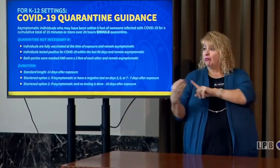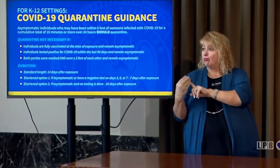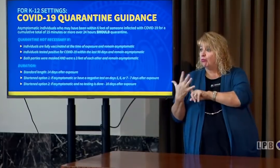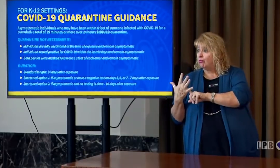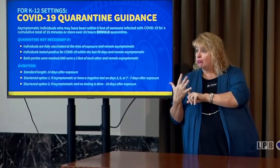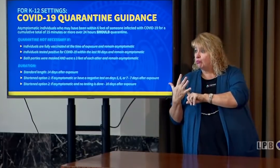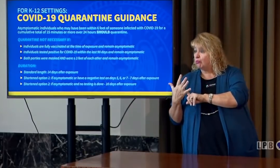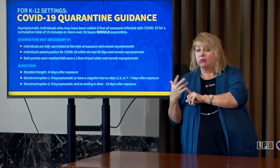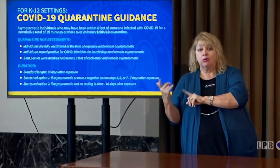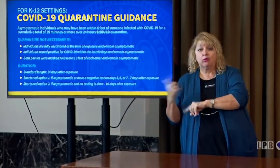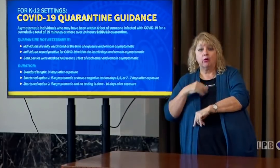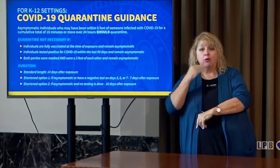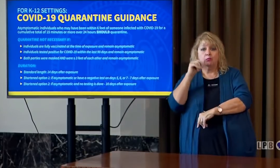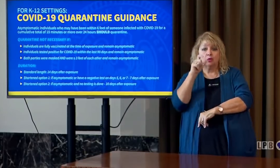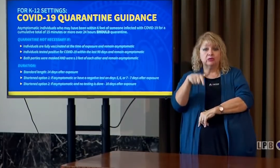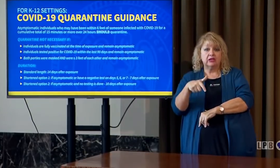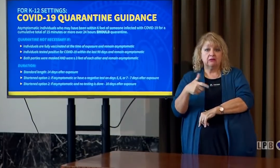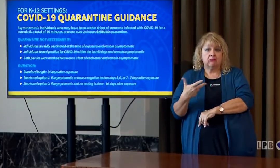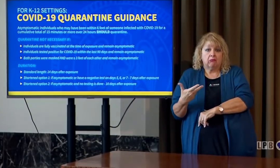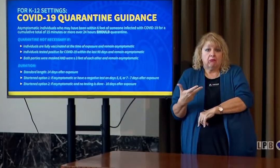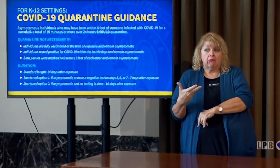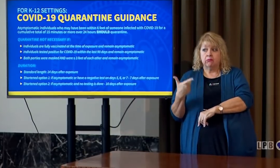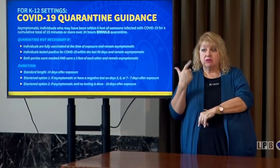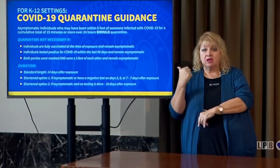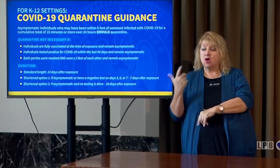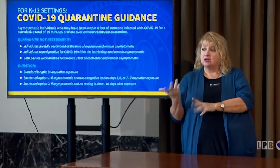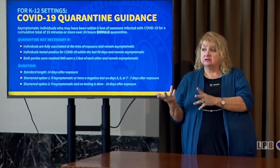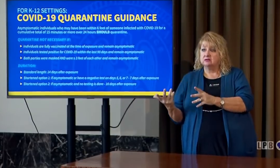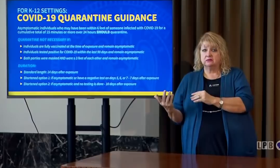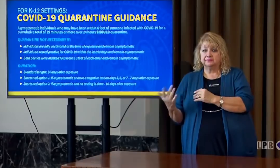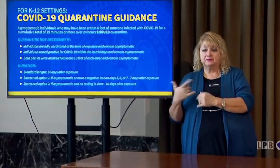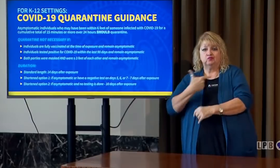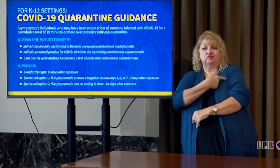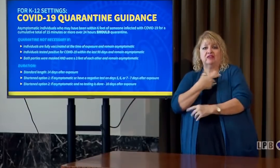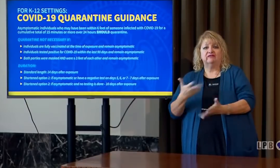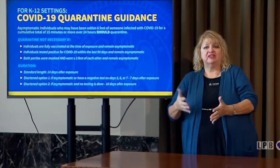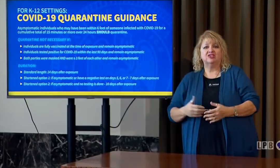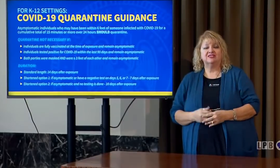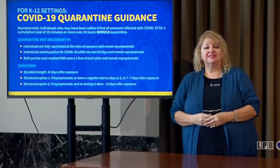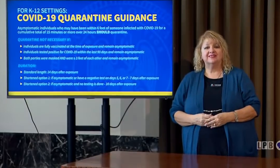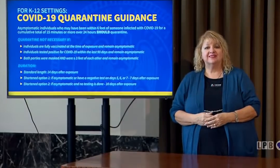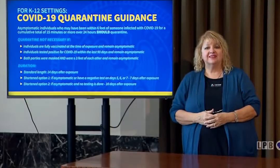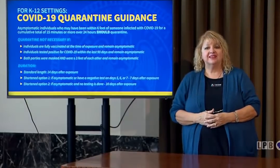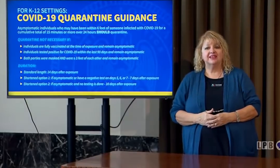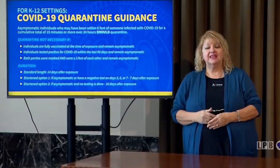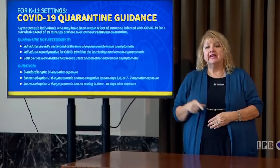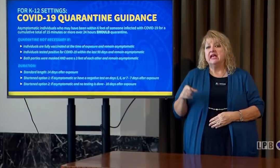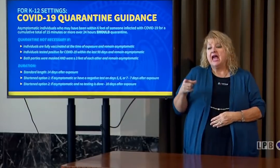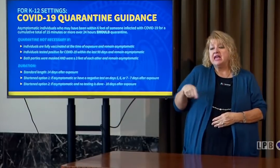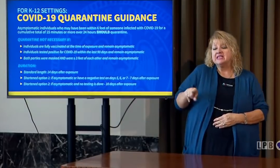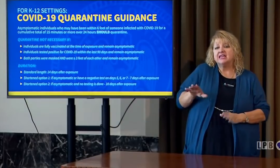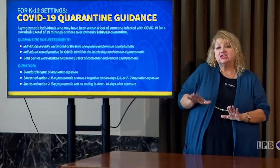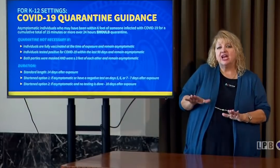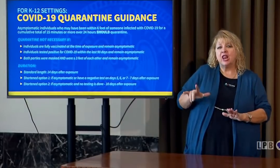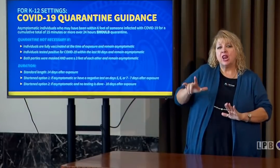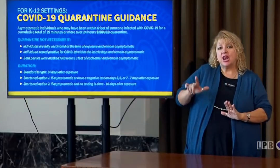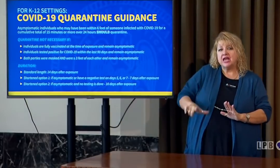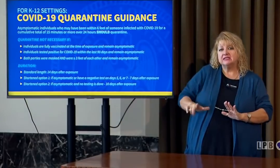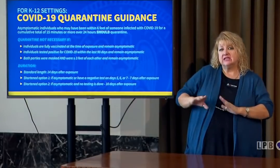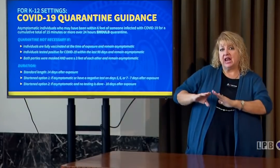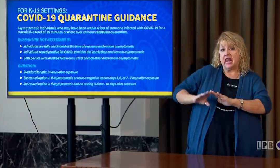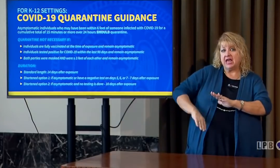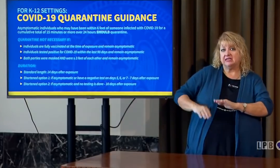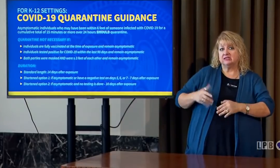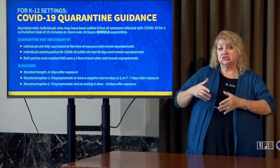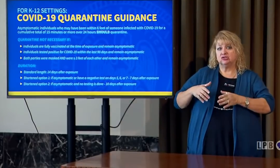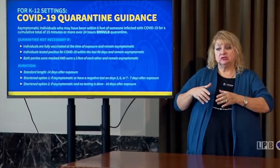remain asymptomatic. Of course, there's many other benefits to being vaccinated. That kid has lower chance of getting sick, and that kid has a lower chance